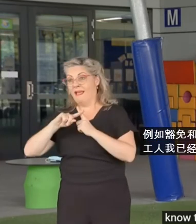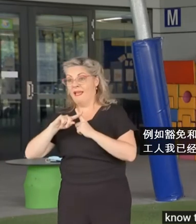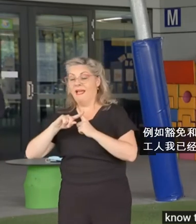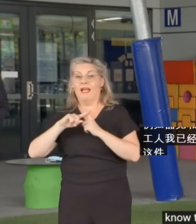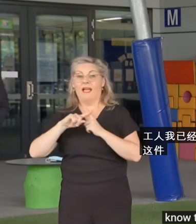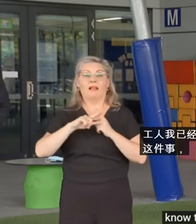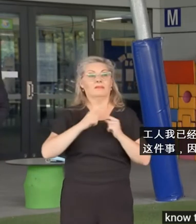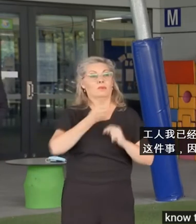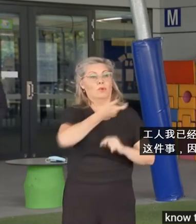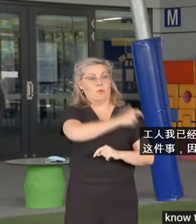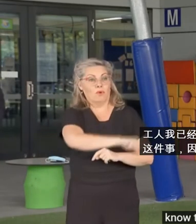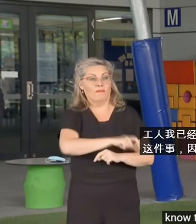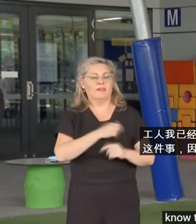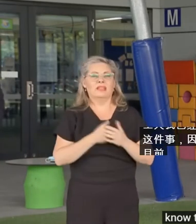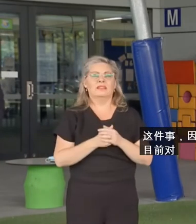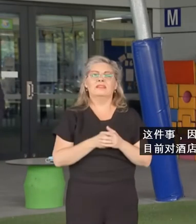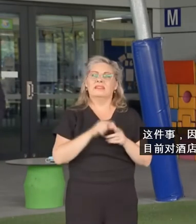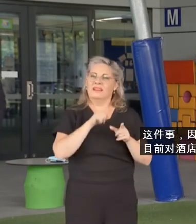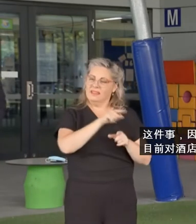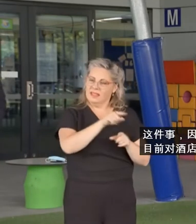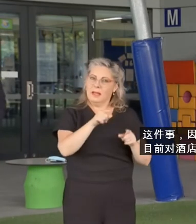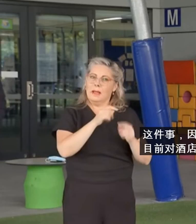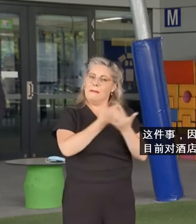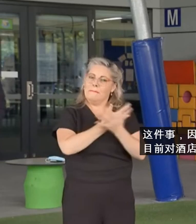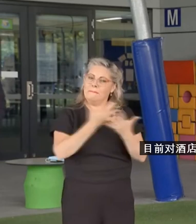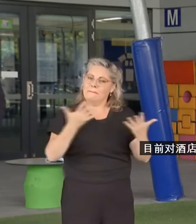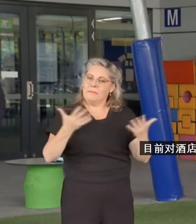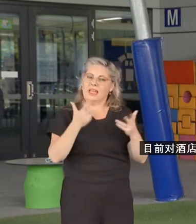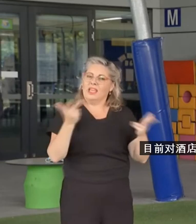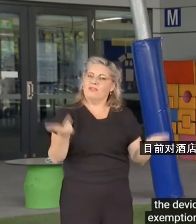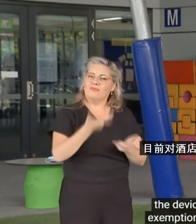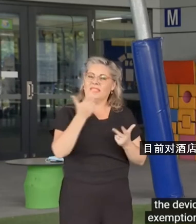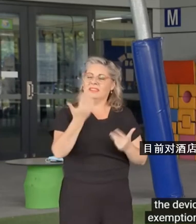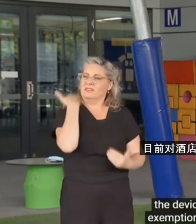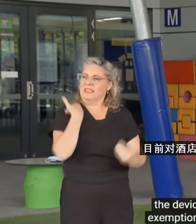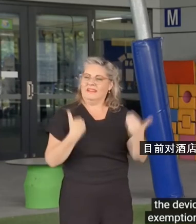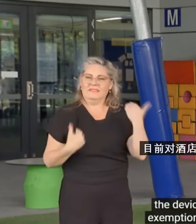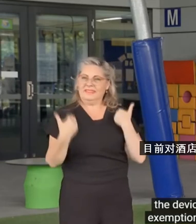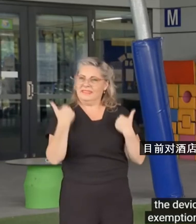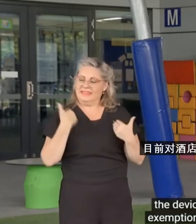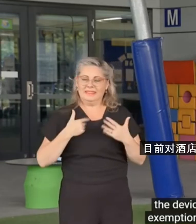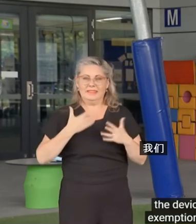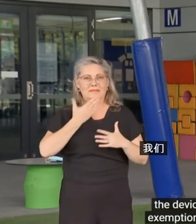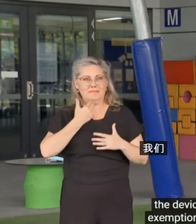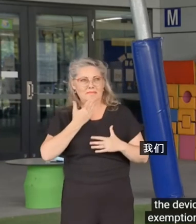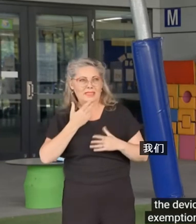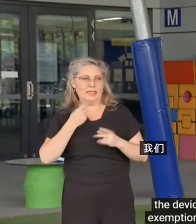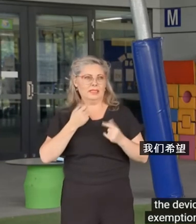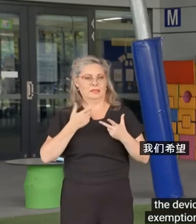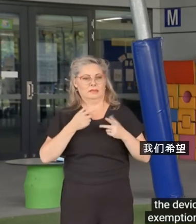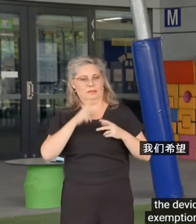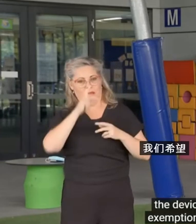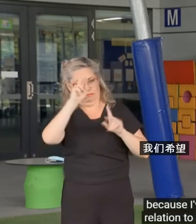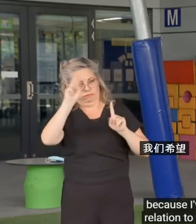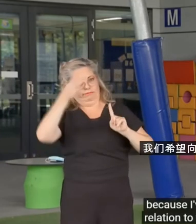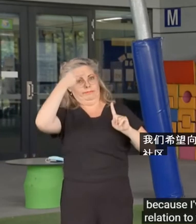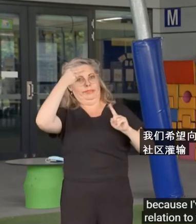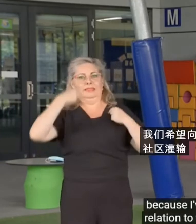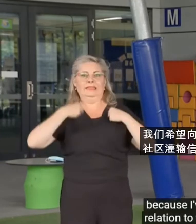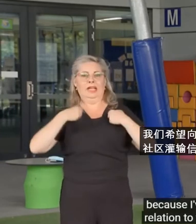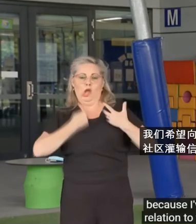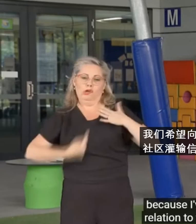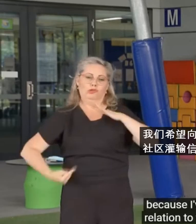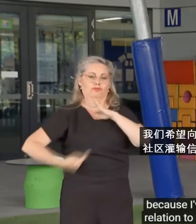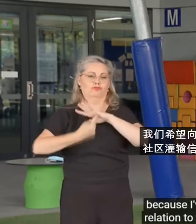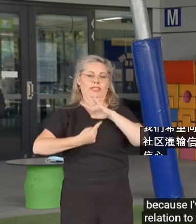spoken to them in relation to that because I don't believe that's the right approach to be taken for the hospitality industry at this point in time. We want to instil confidence